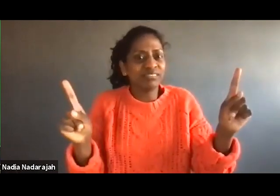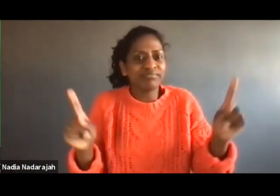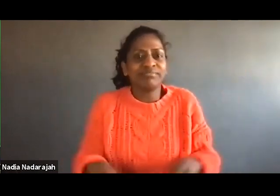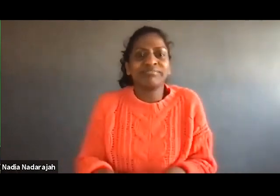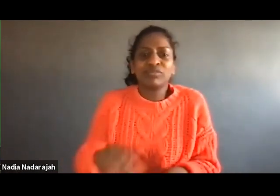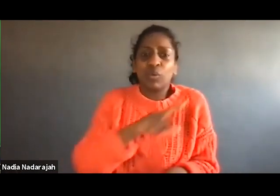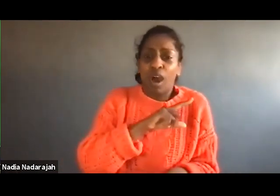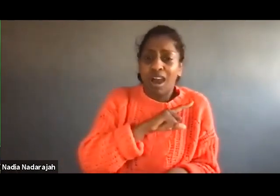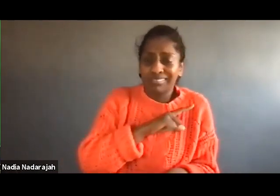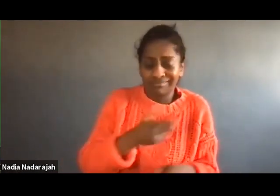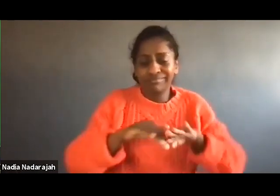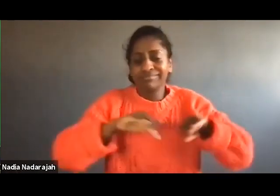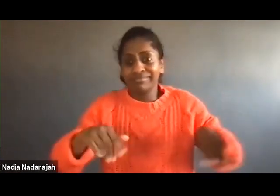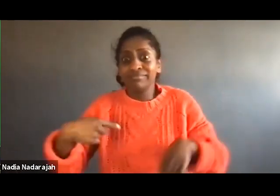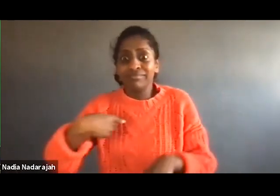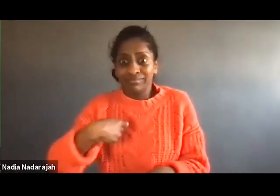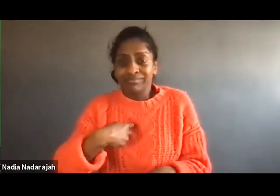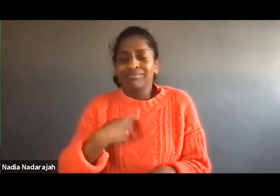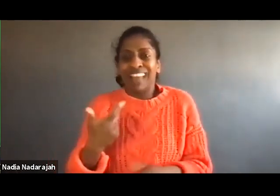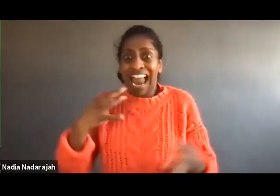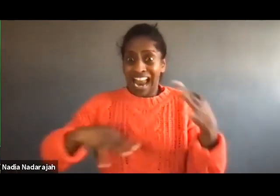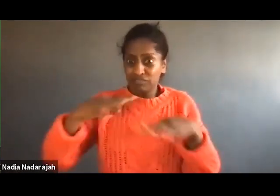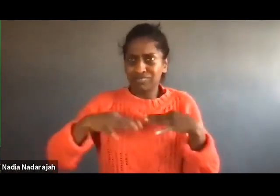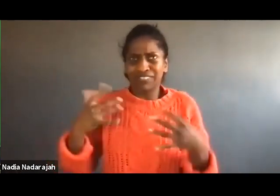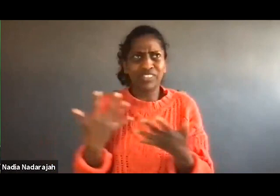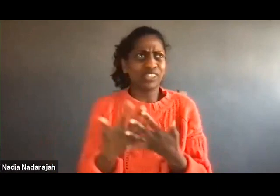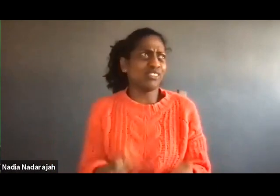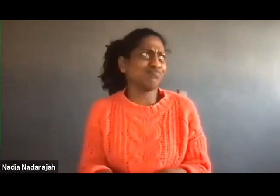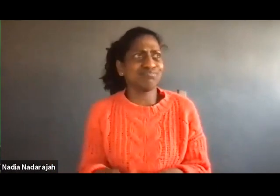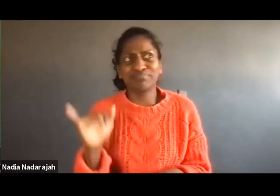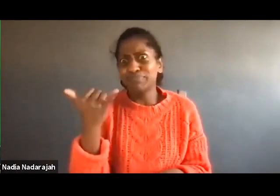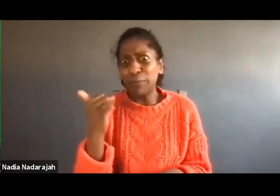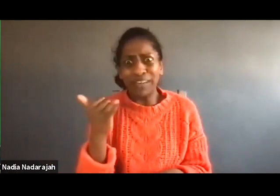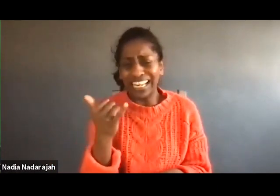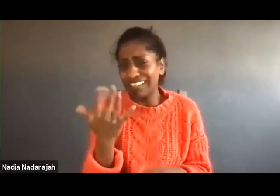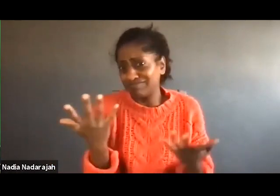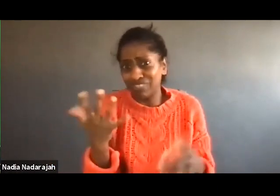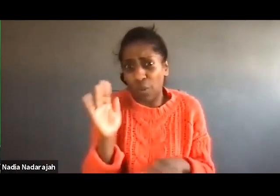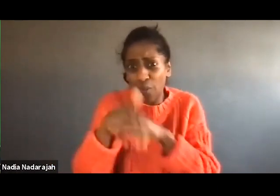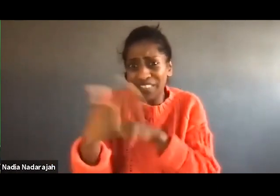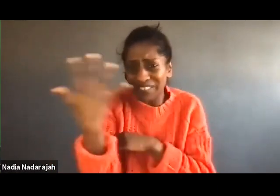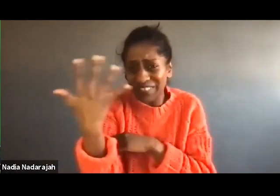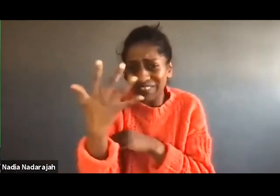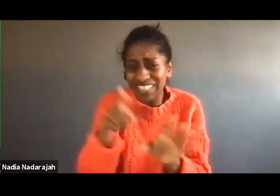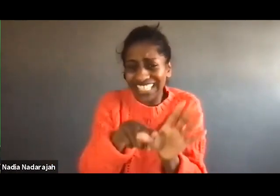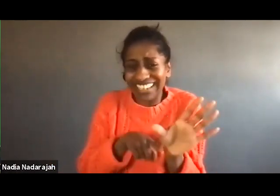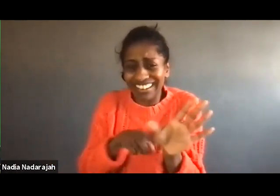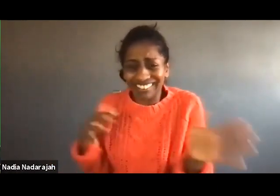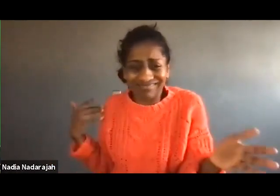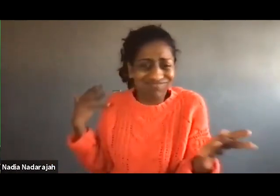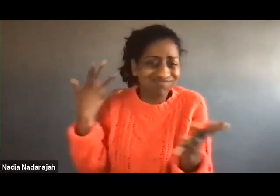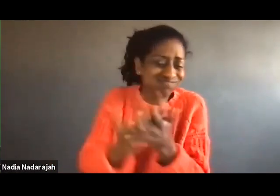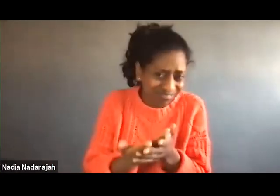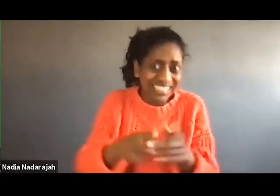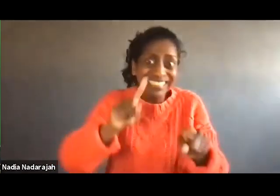So I have to say, my experiences so far have been quite different. As Mark said, I've been an actress for, well,